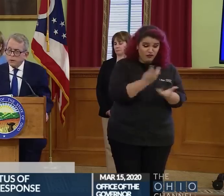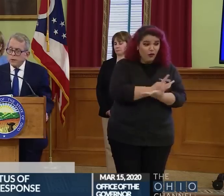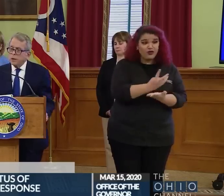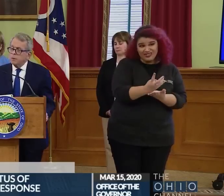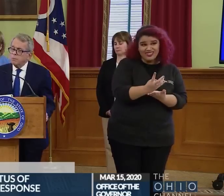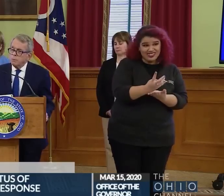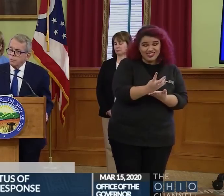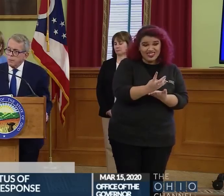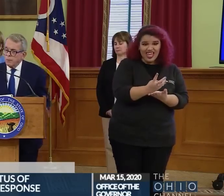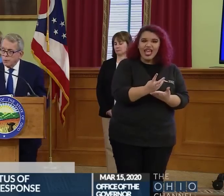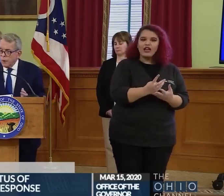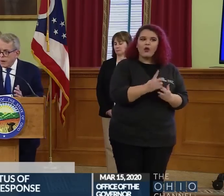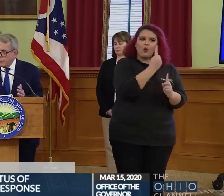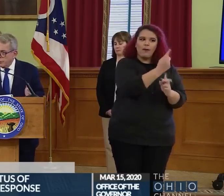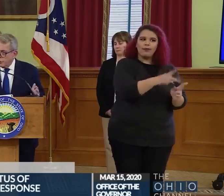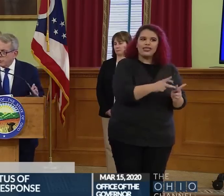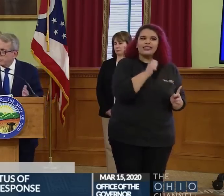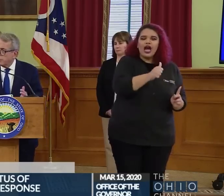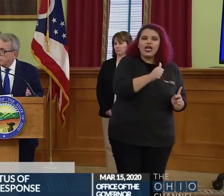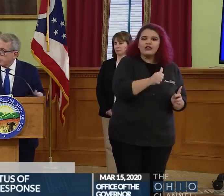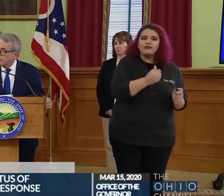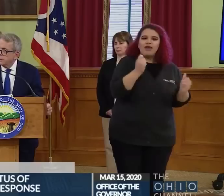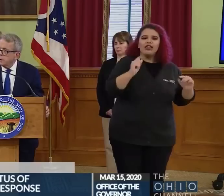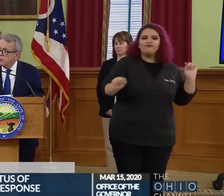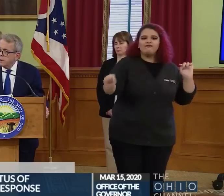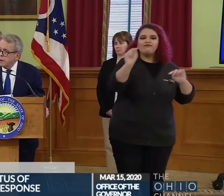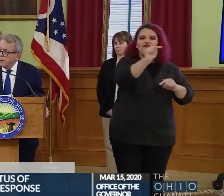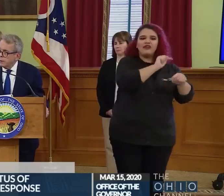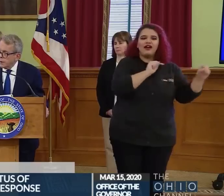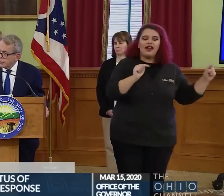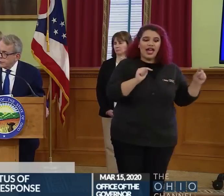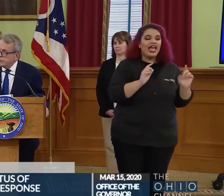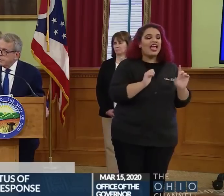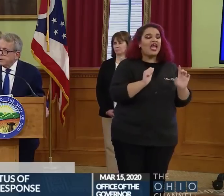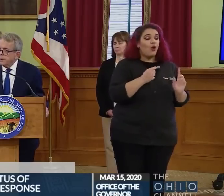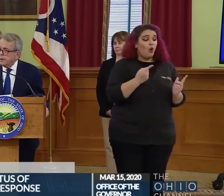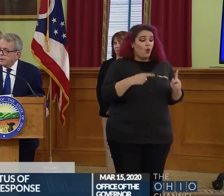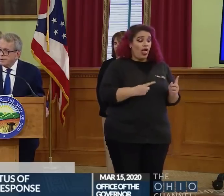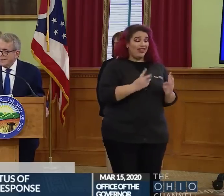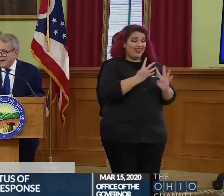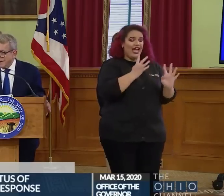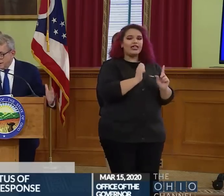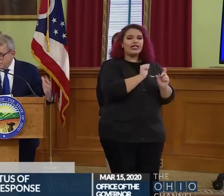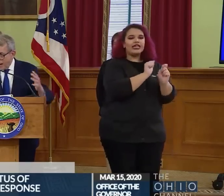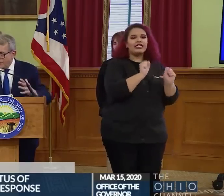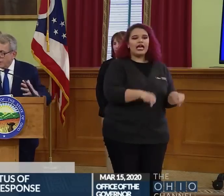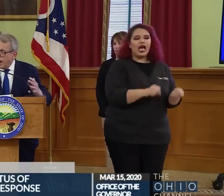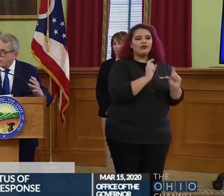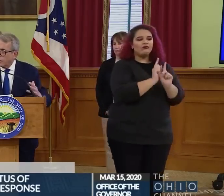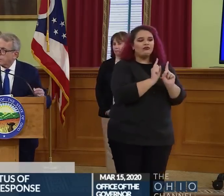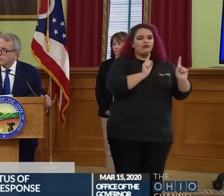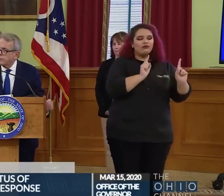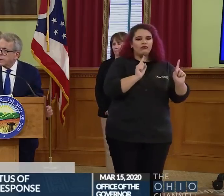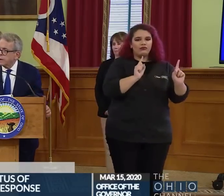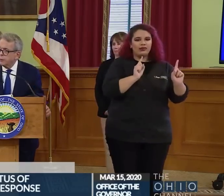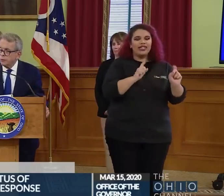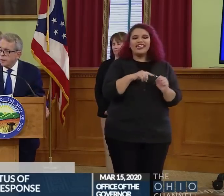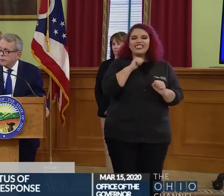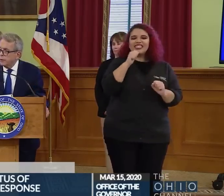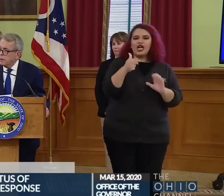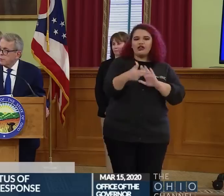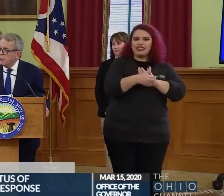Second, people have the ability to separate at the elections. It is not a mass gathering. It does not